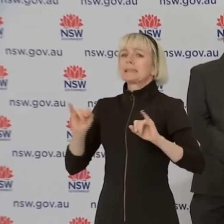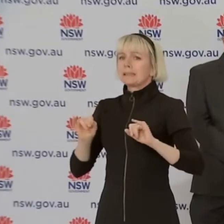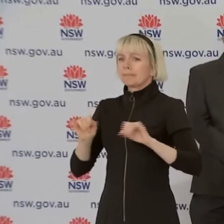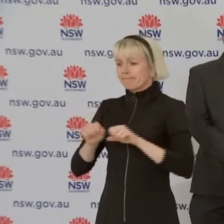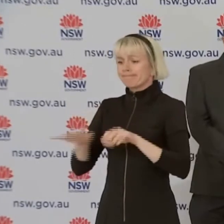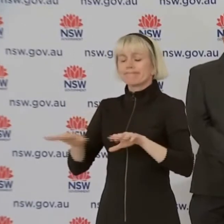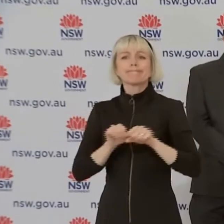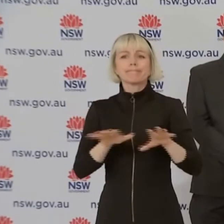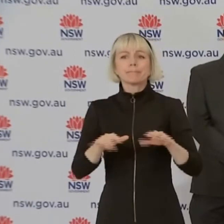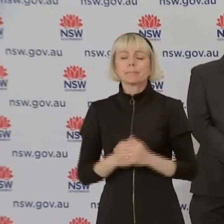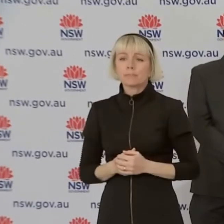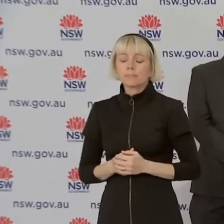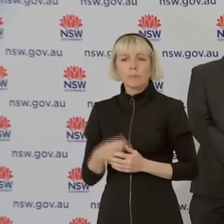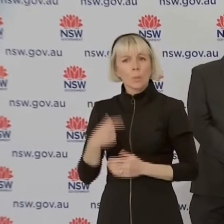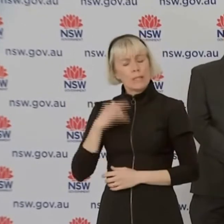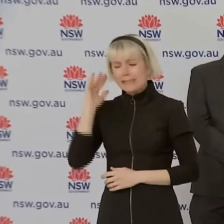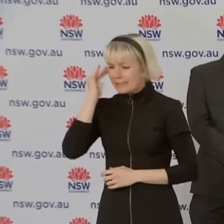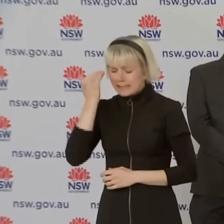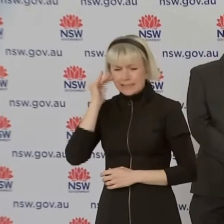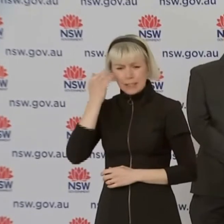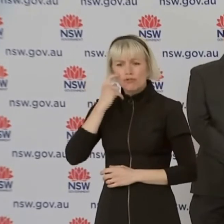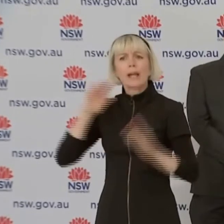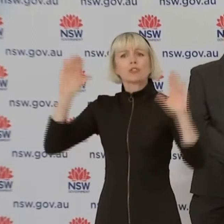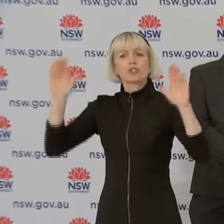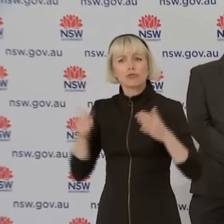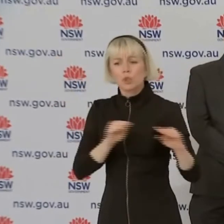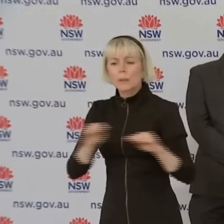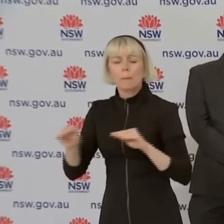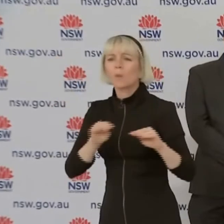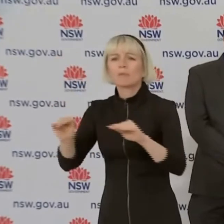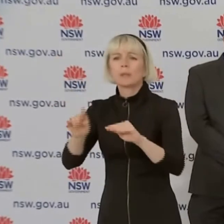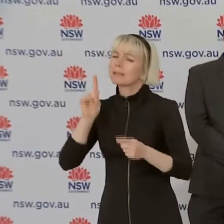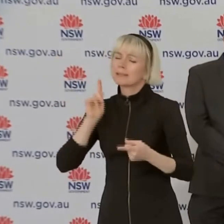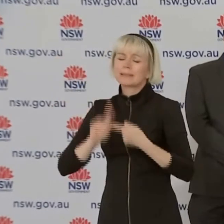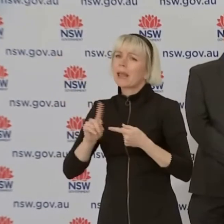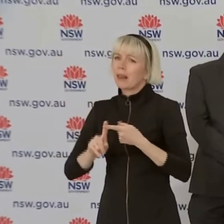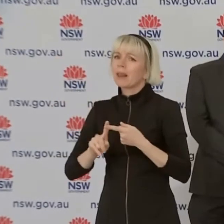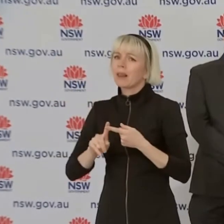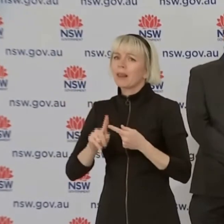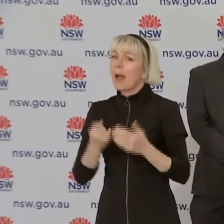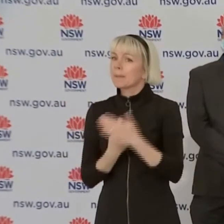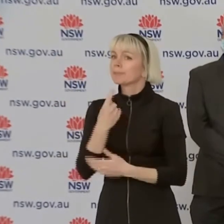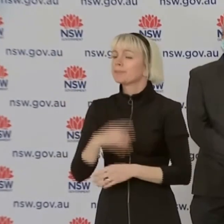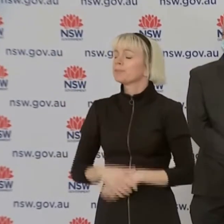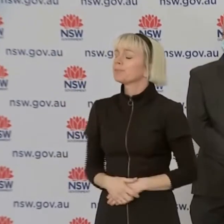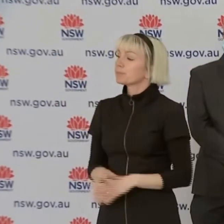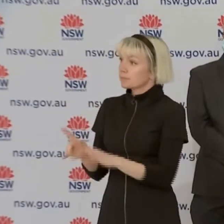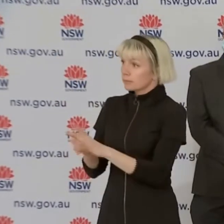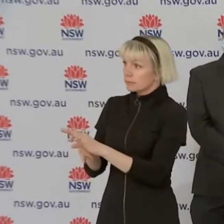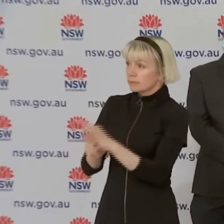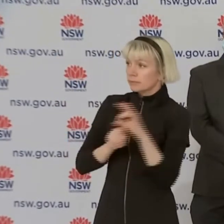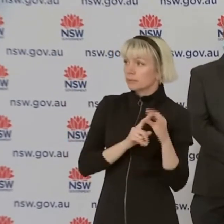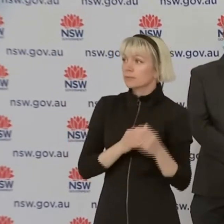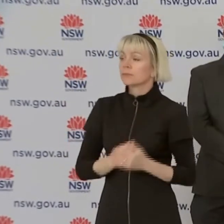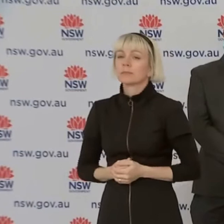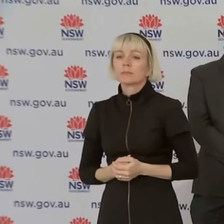exposure points or to decrease mobility. But in terms of contact tracers getting to close contacts in a timely manner, and we've heard that